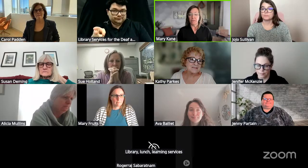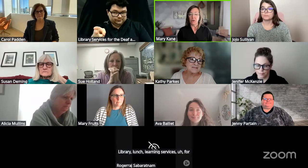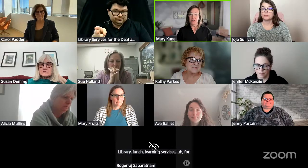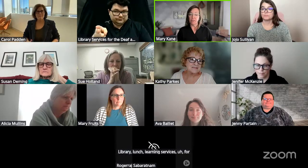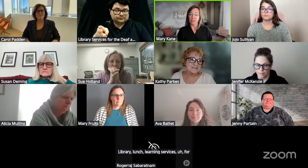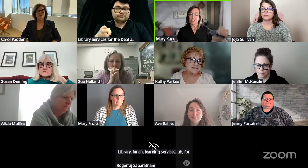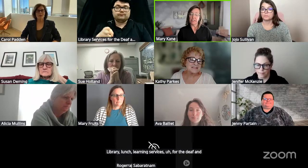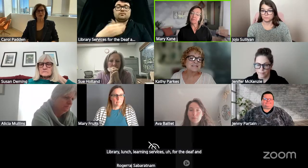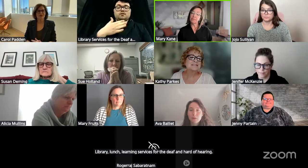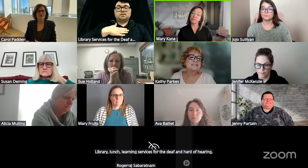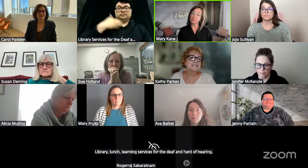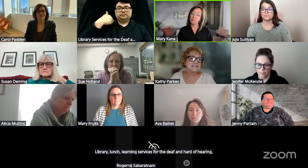hard of hearing.